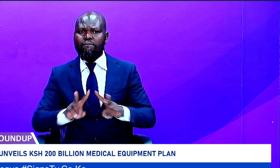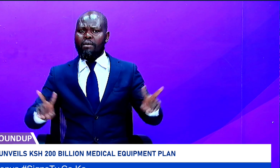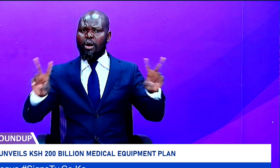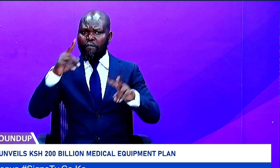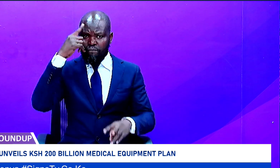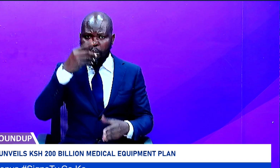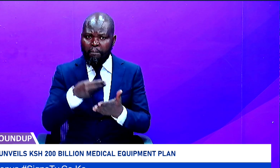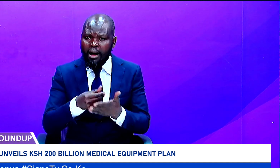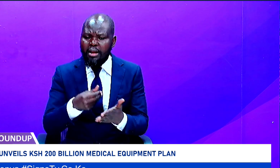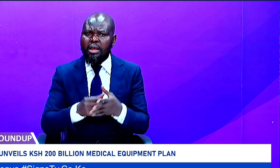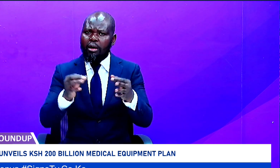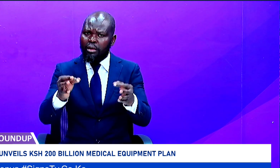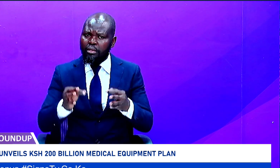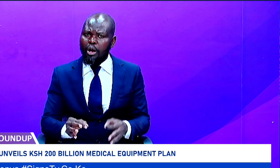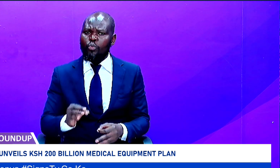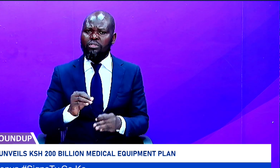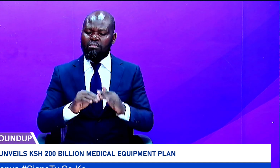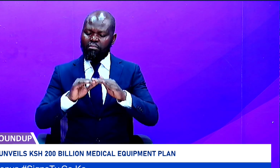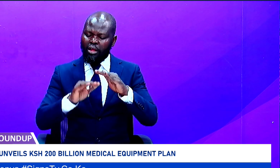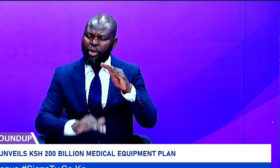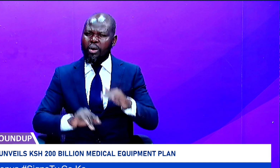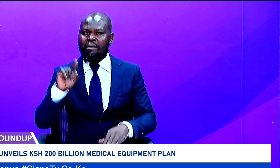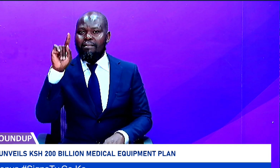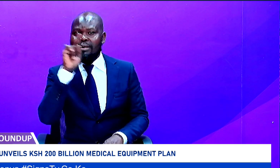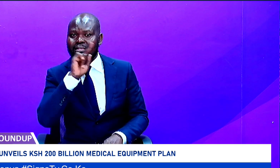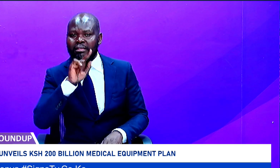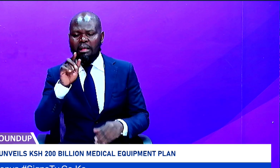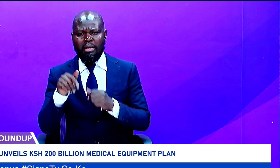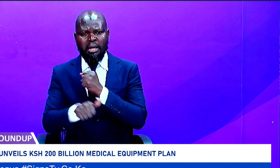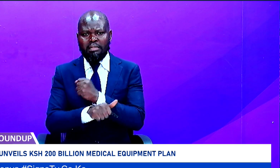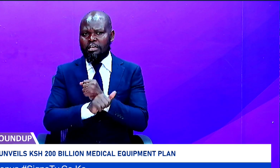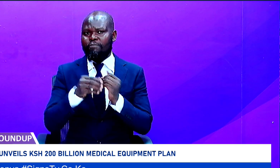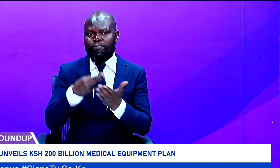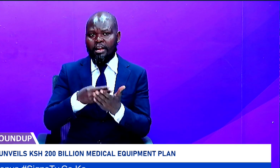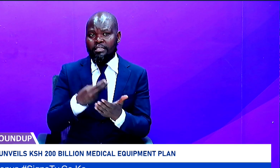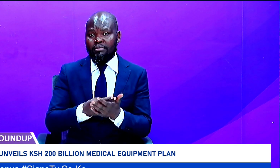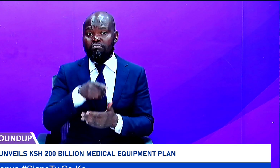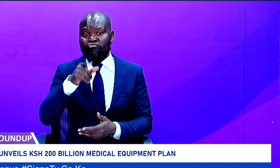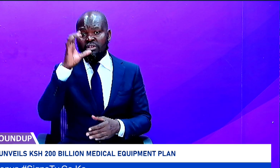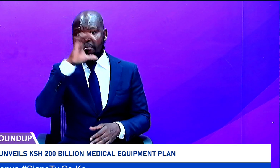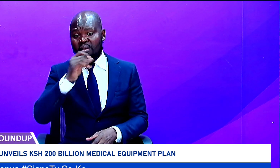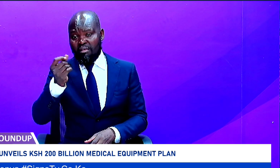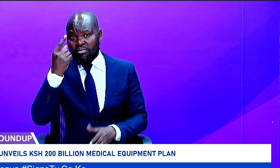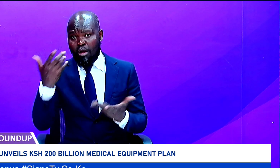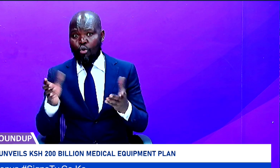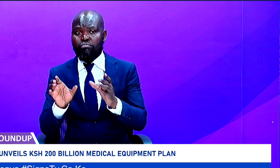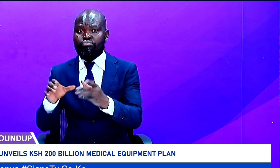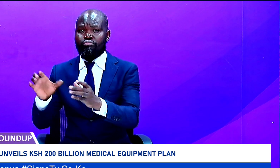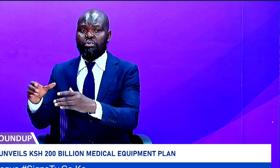and accountability, reducing risk of the financial mismanagement in the sector. President William Ruto also issued